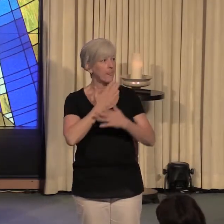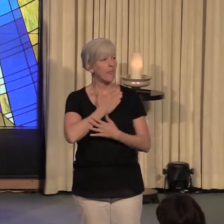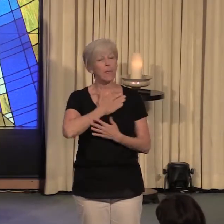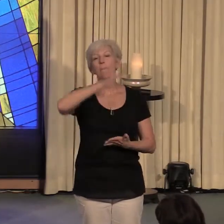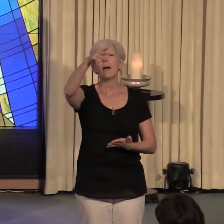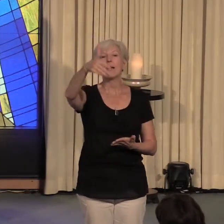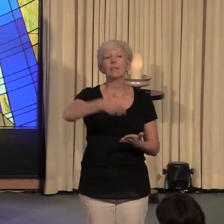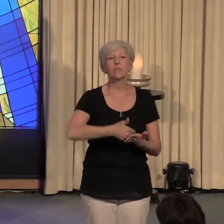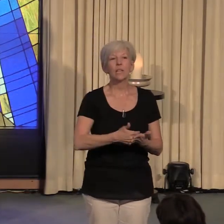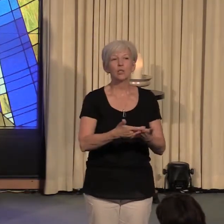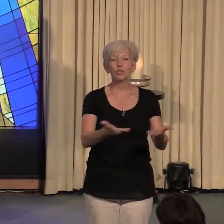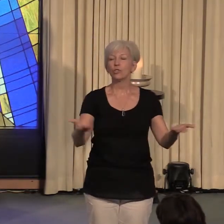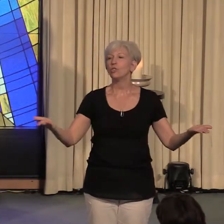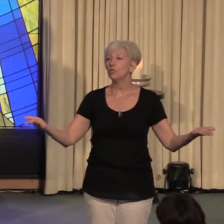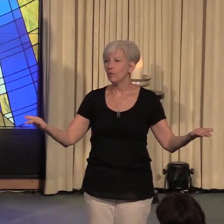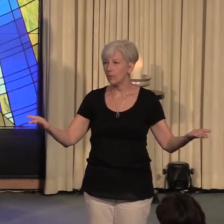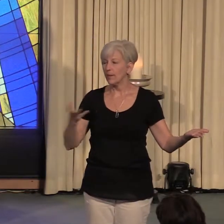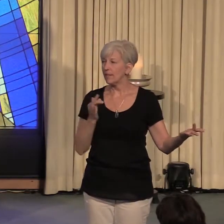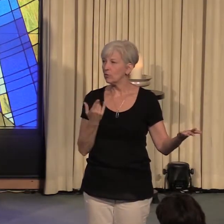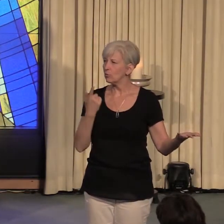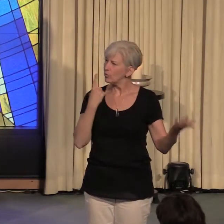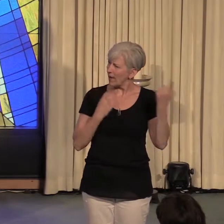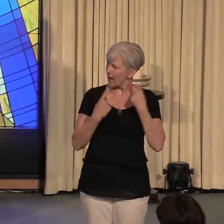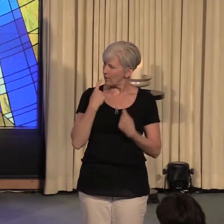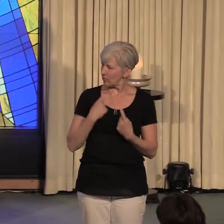you is to ask yourself,